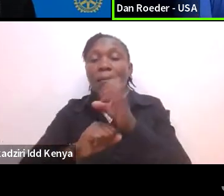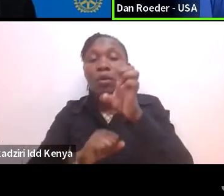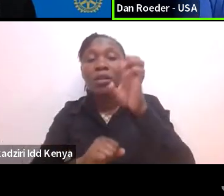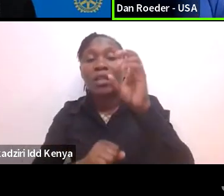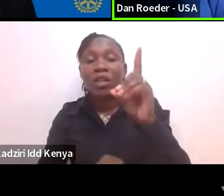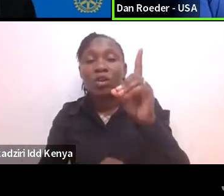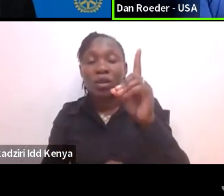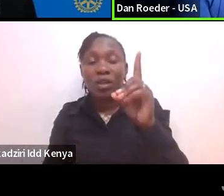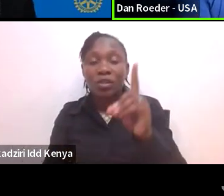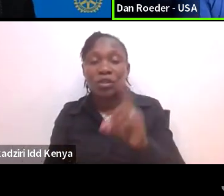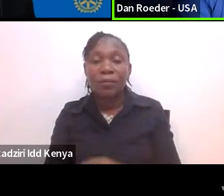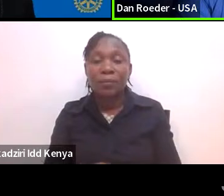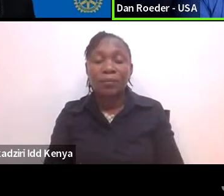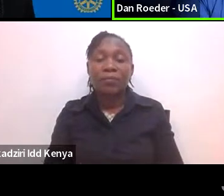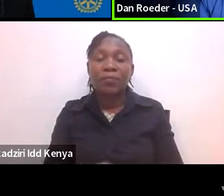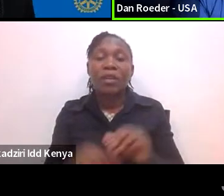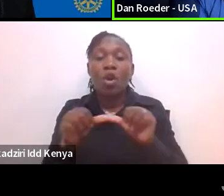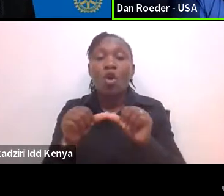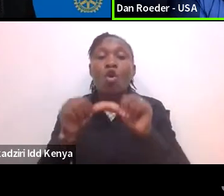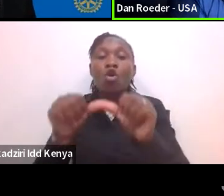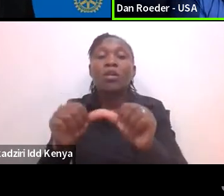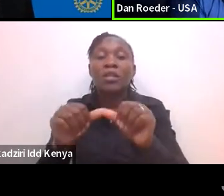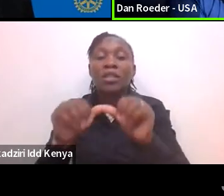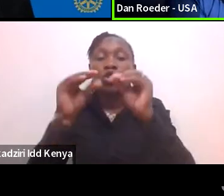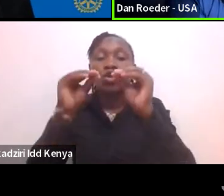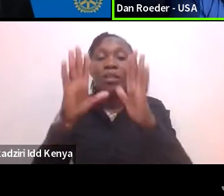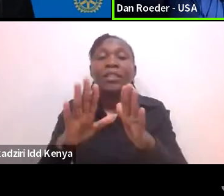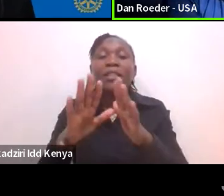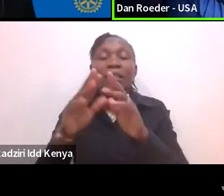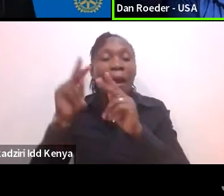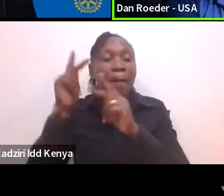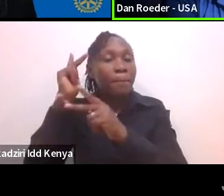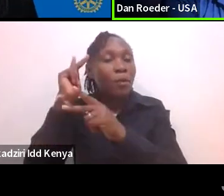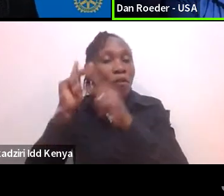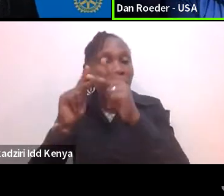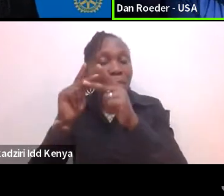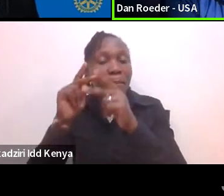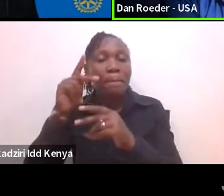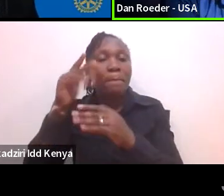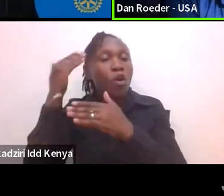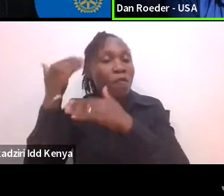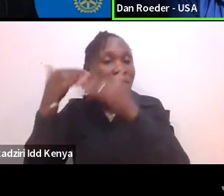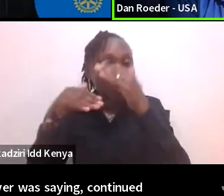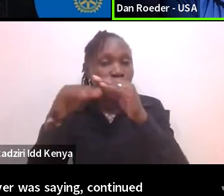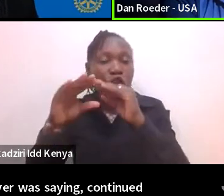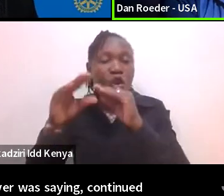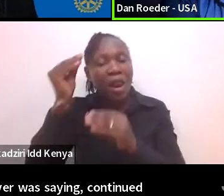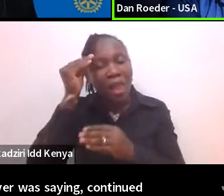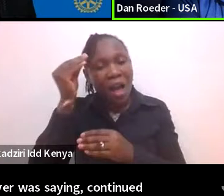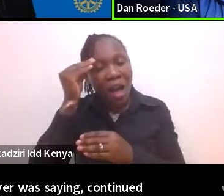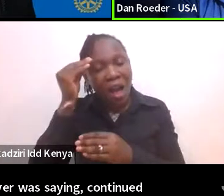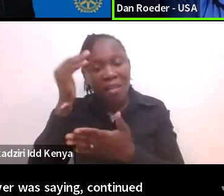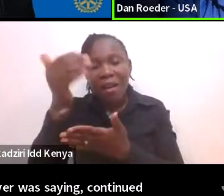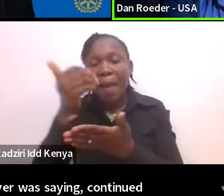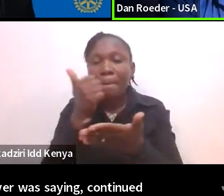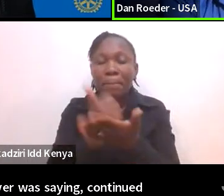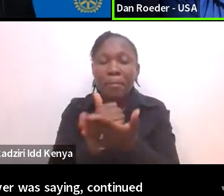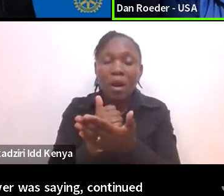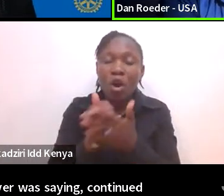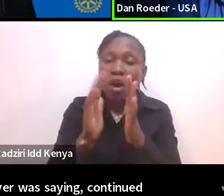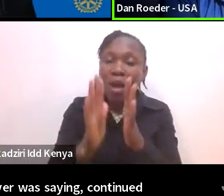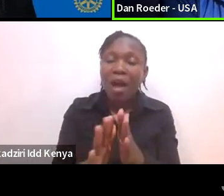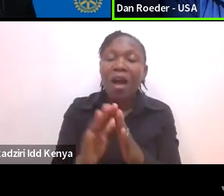that continued teacher professional learning education, parent education, employer education, training, sharing